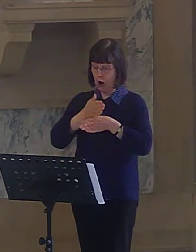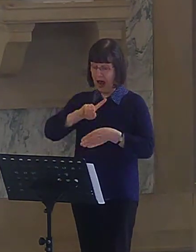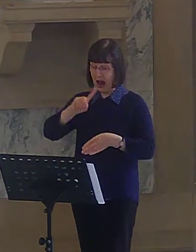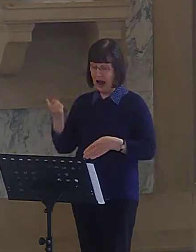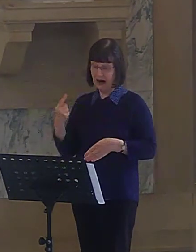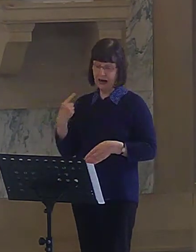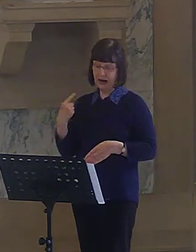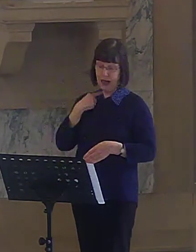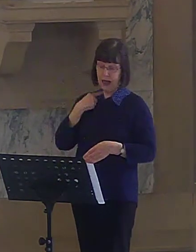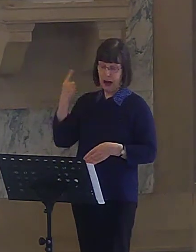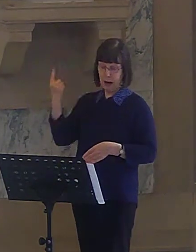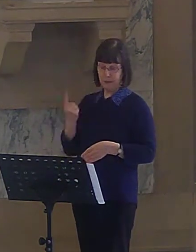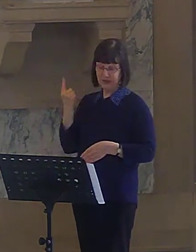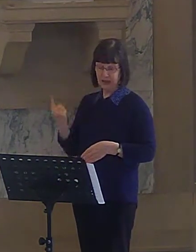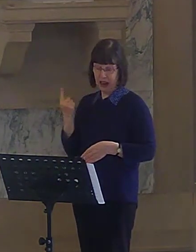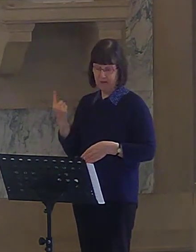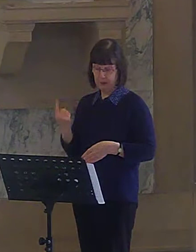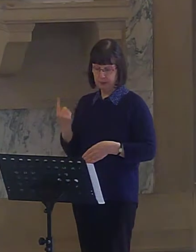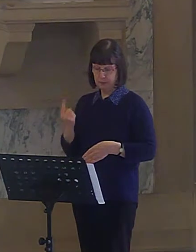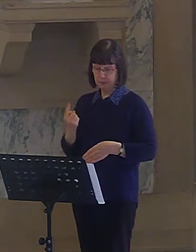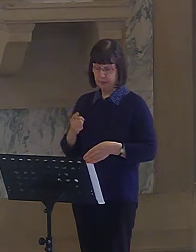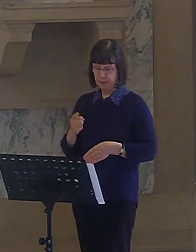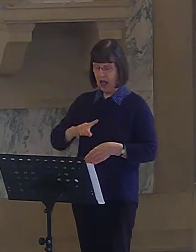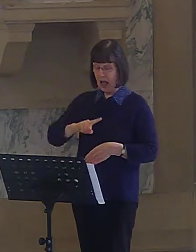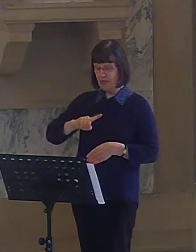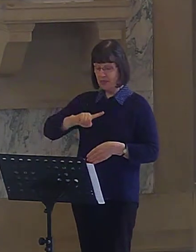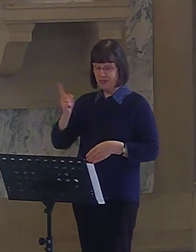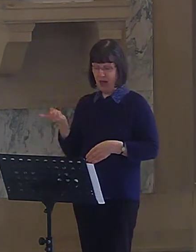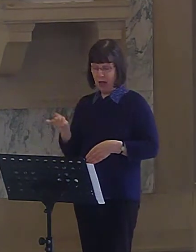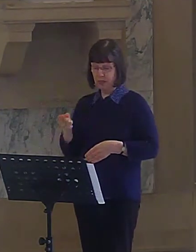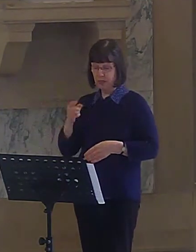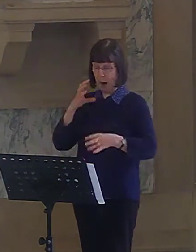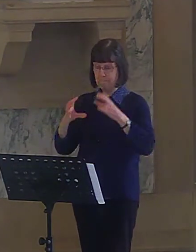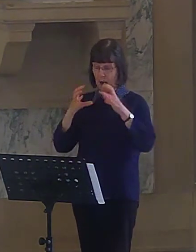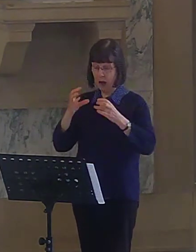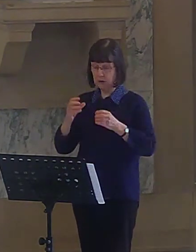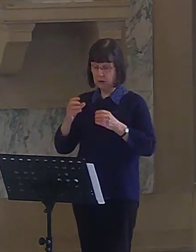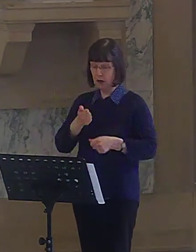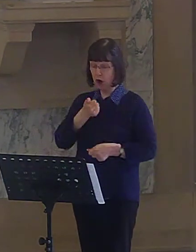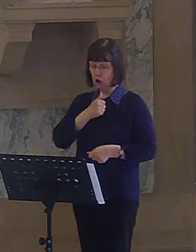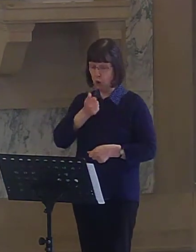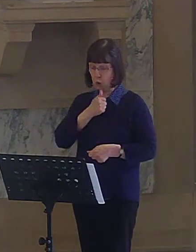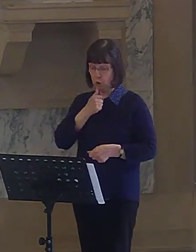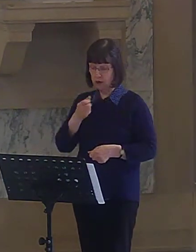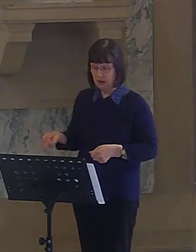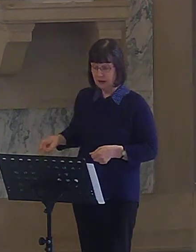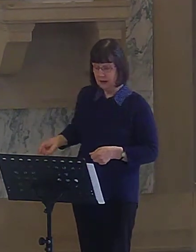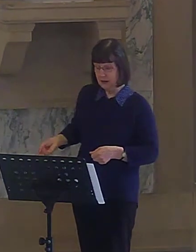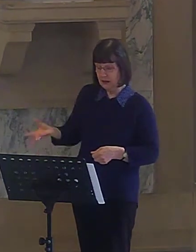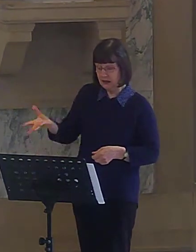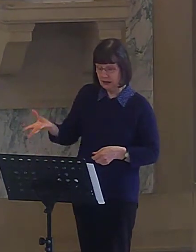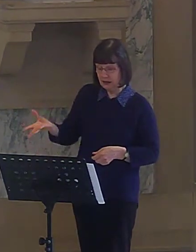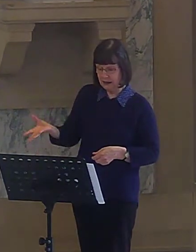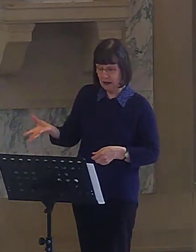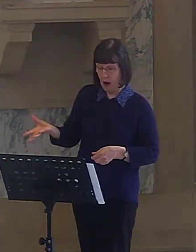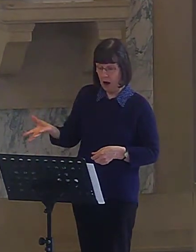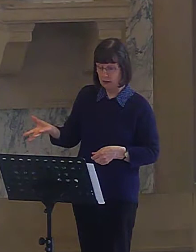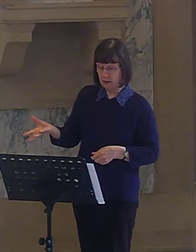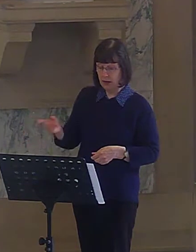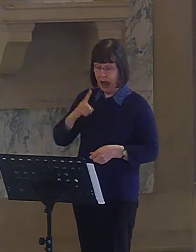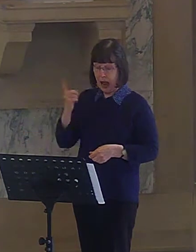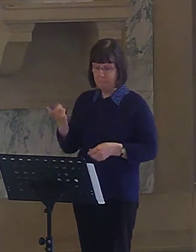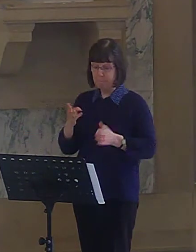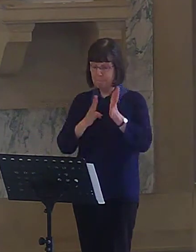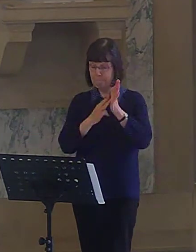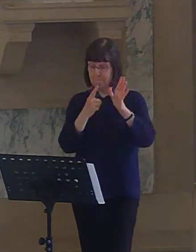Because Judas gave up this work and killed himself. Then the apostles used